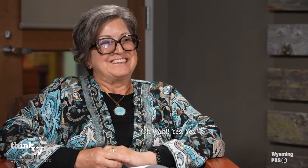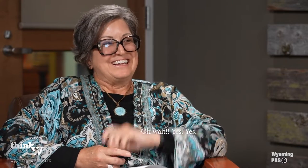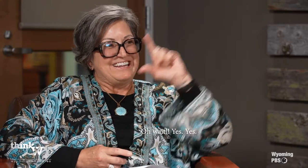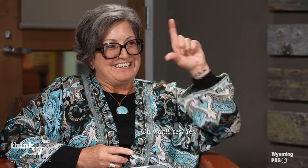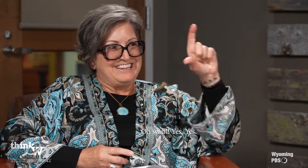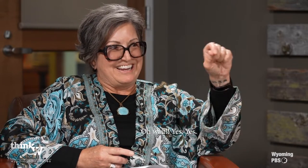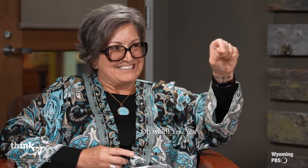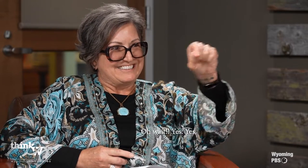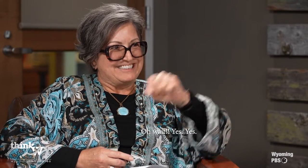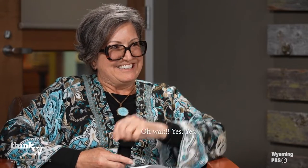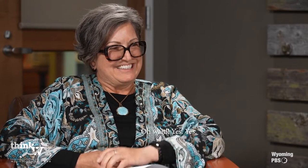Yes.